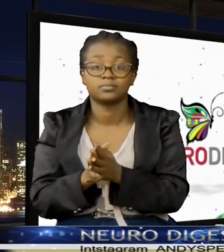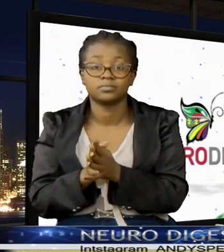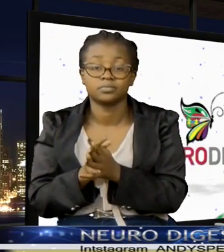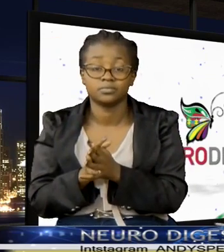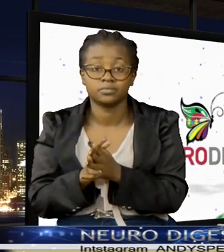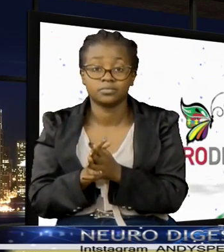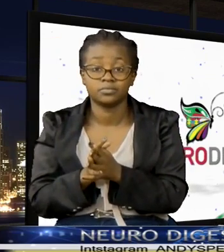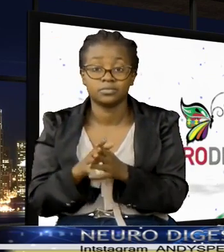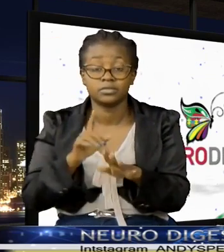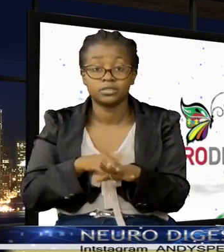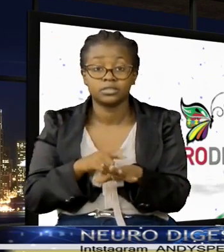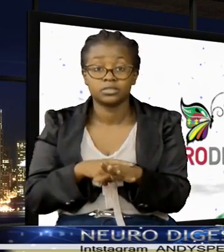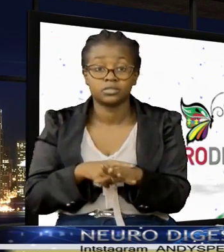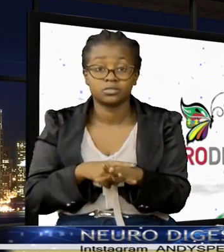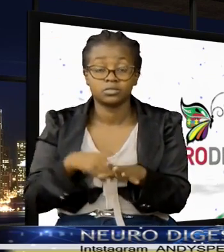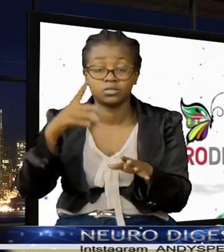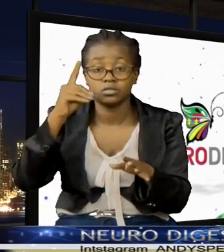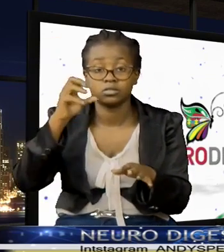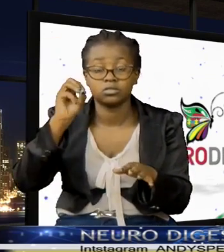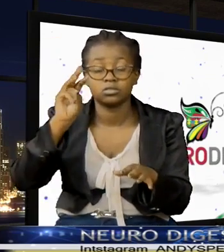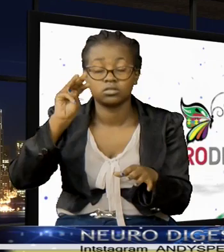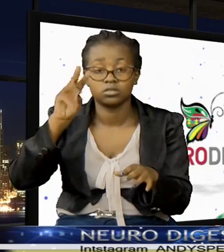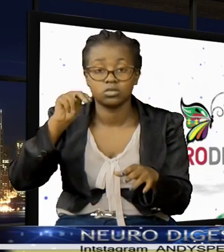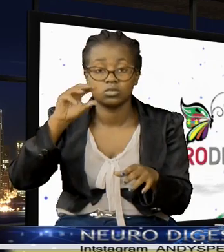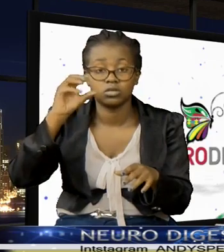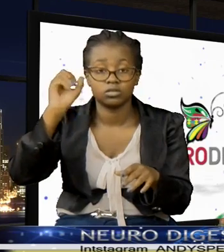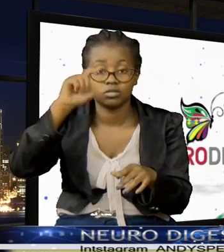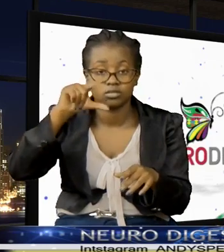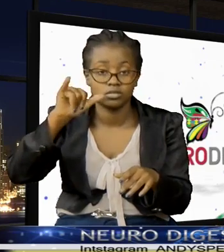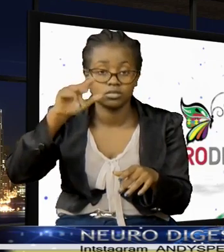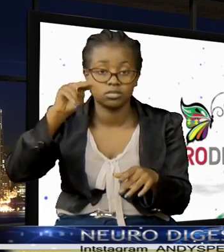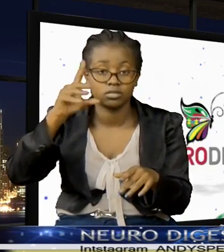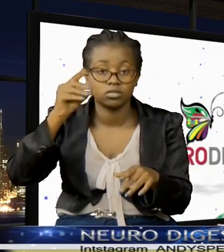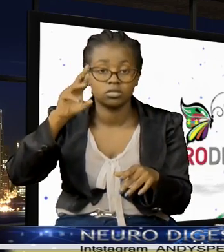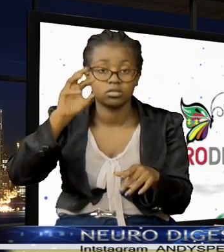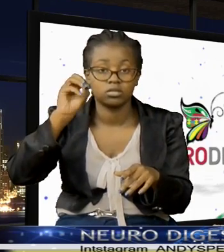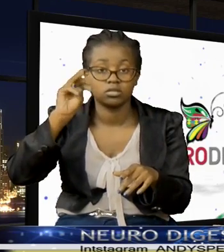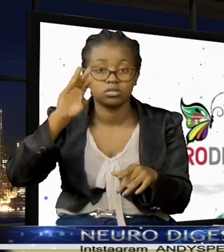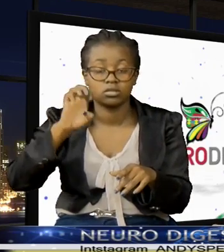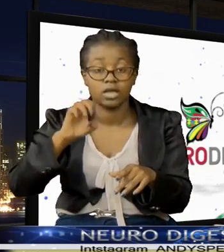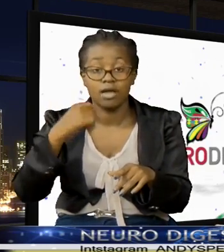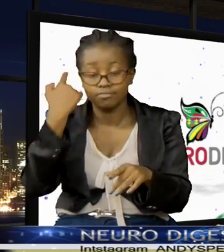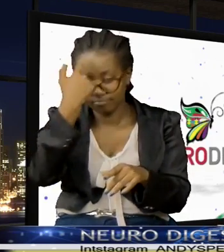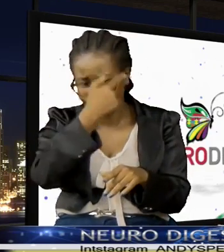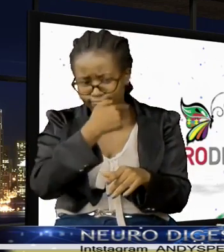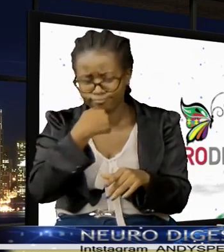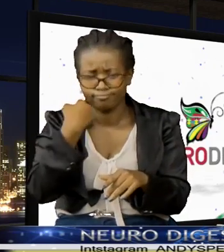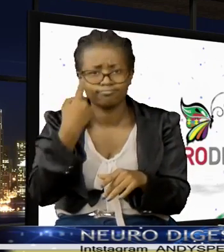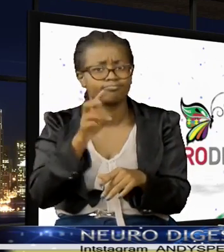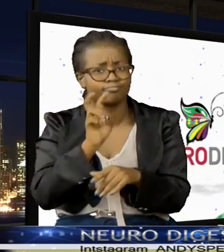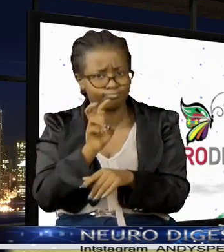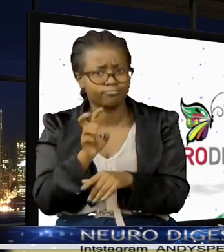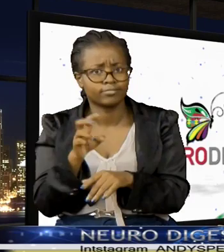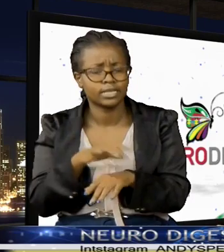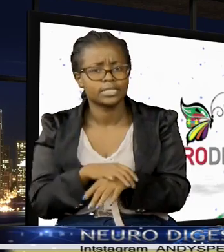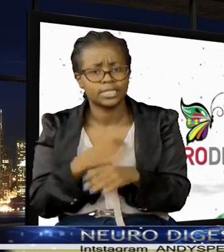world. When it comes to Down syndrome, remember we said it has a lot of facial ID. I find